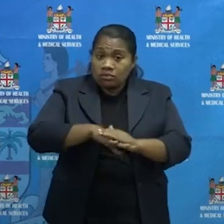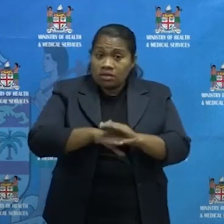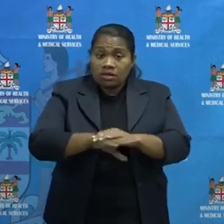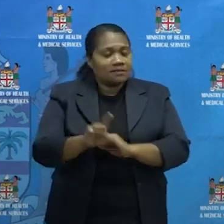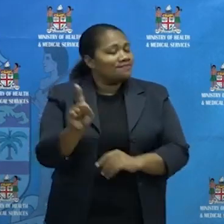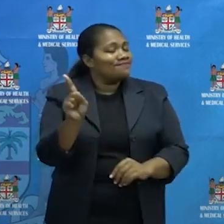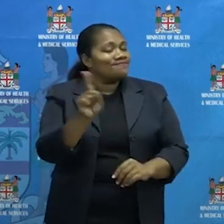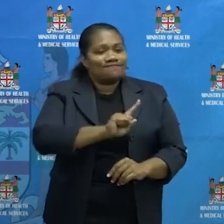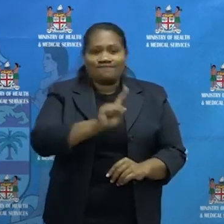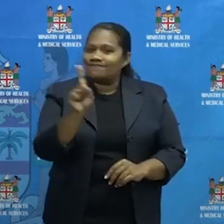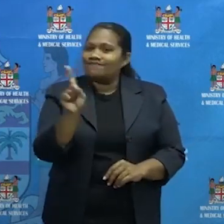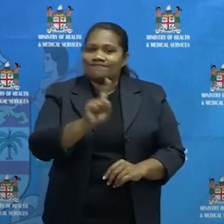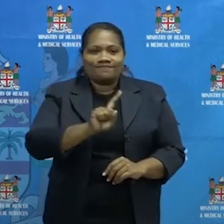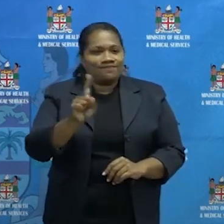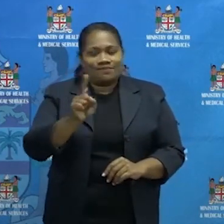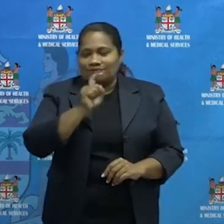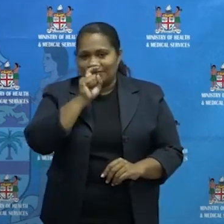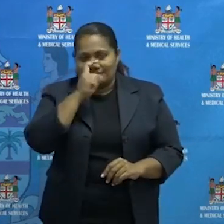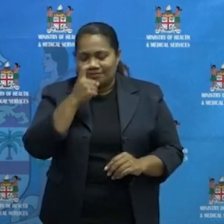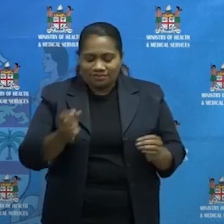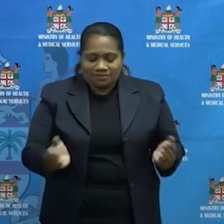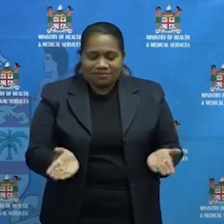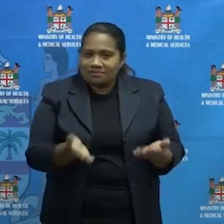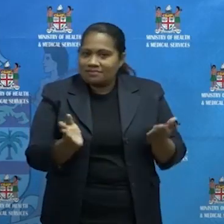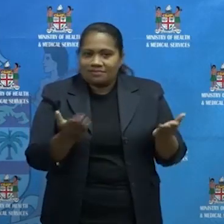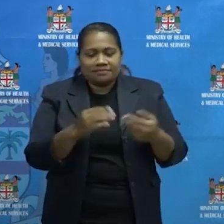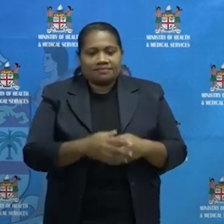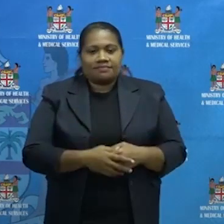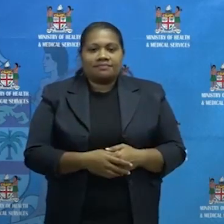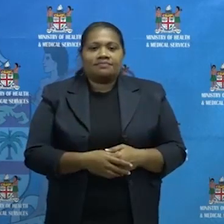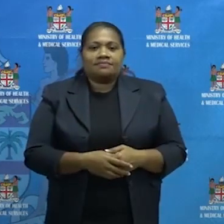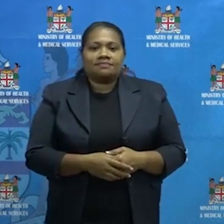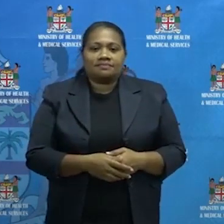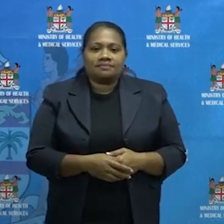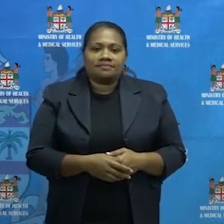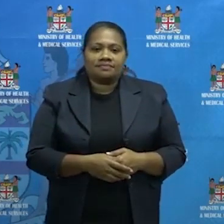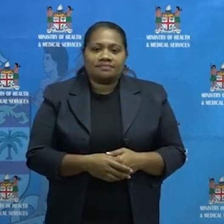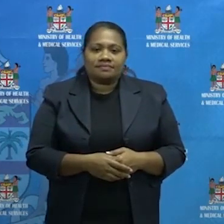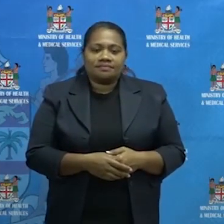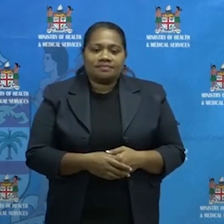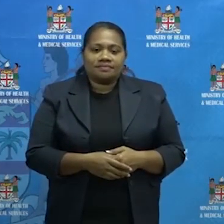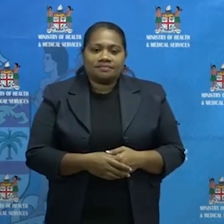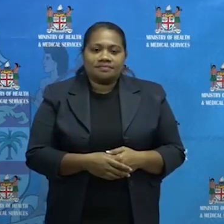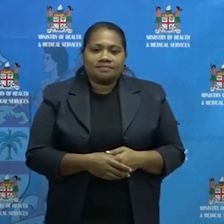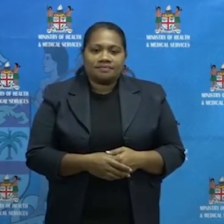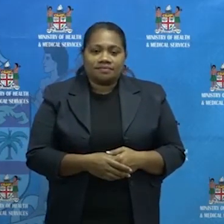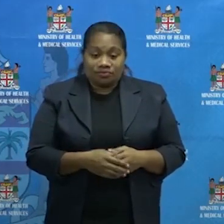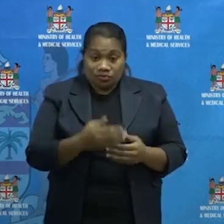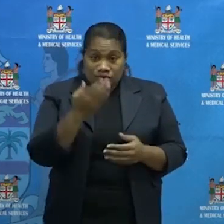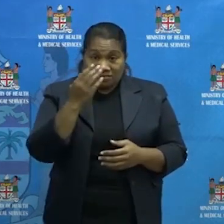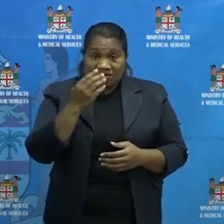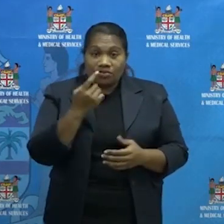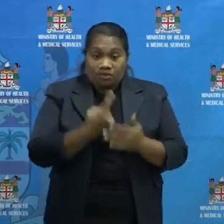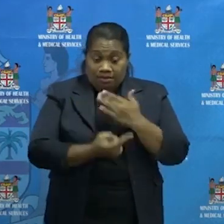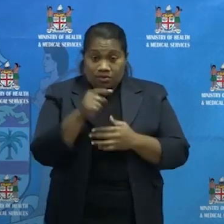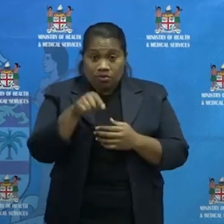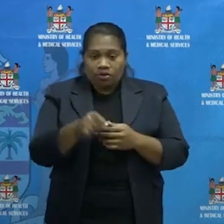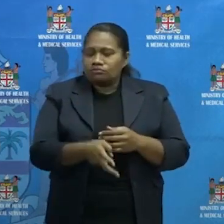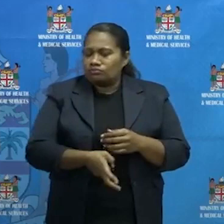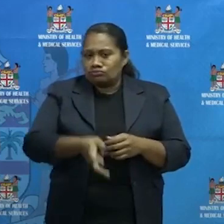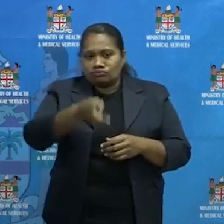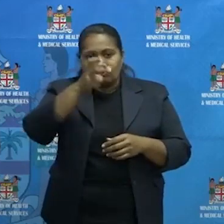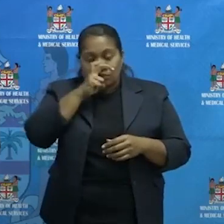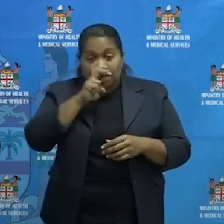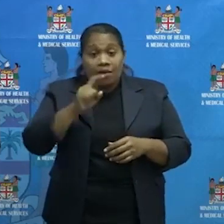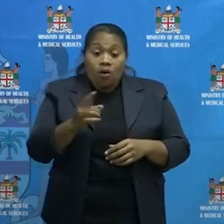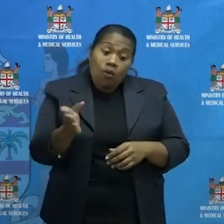These restrictions are stringent. But as long as we are all responsible, they